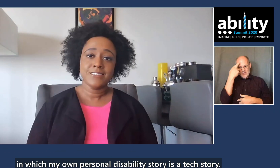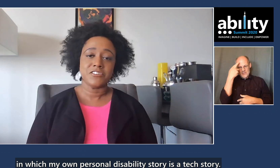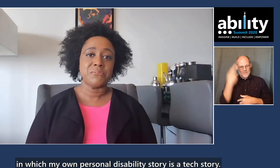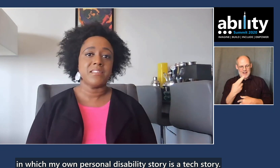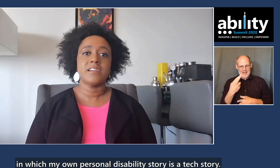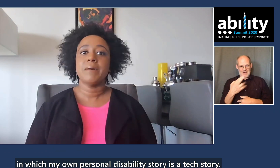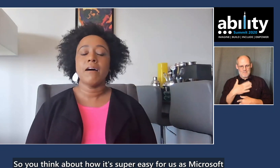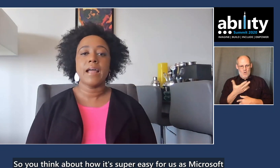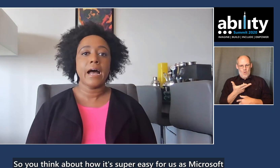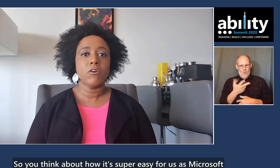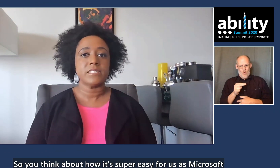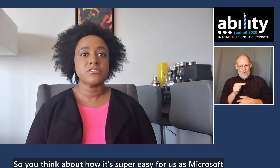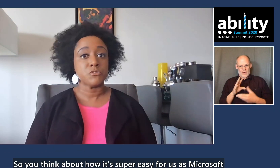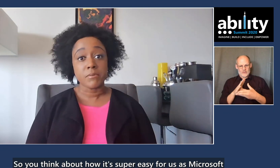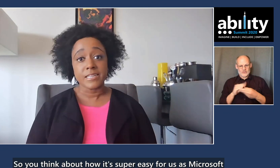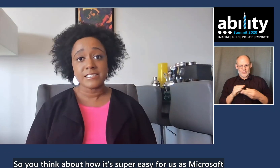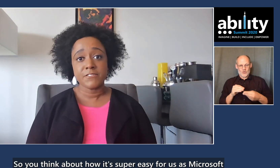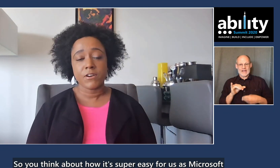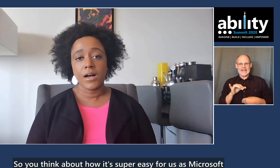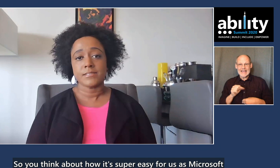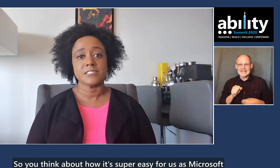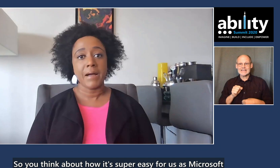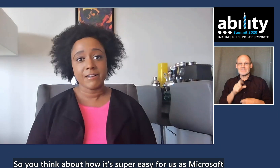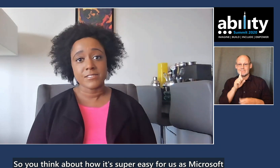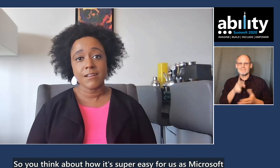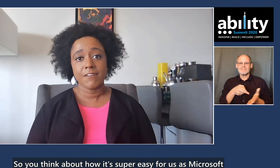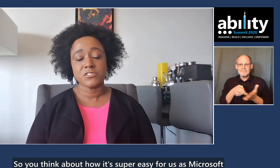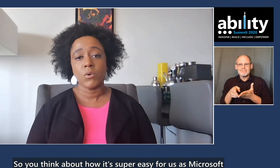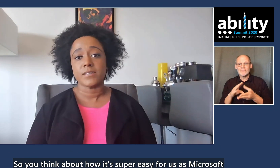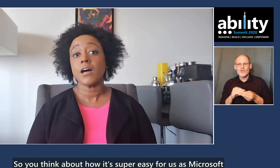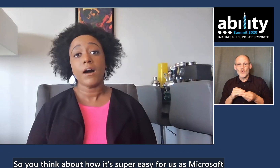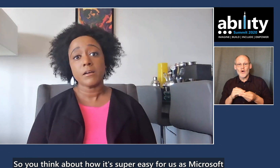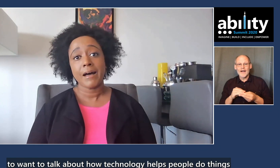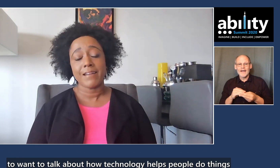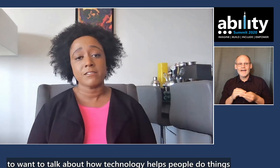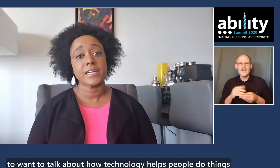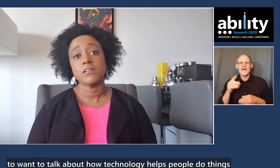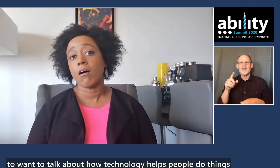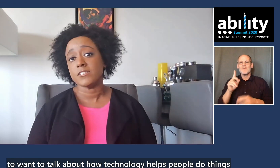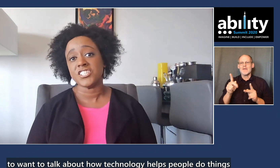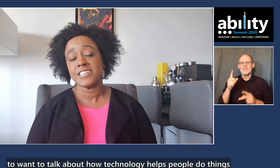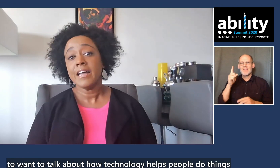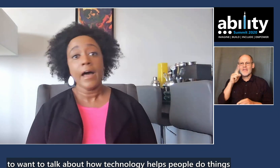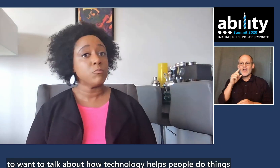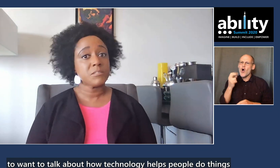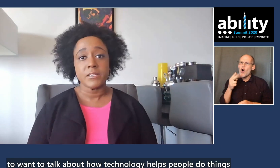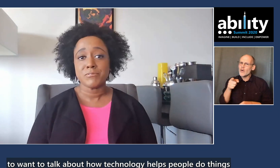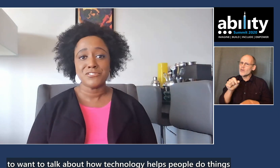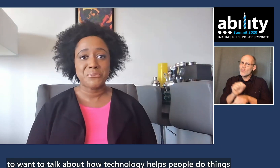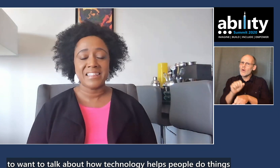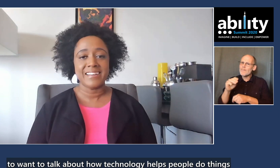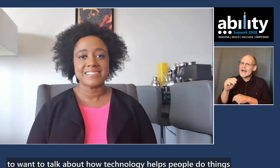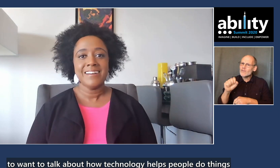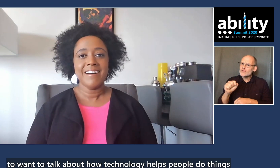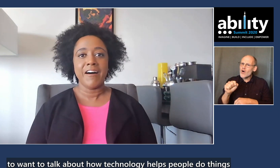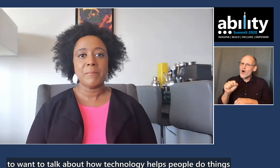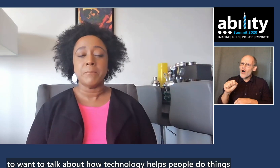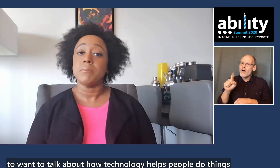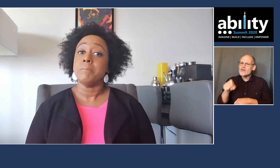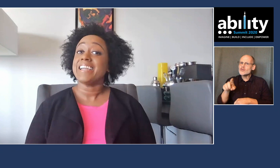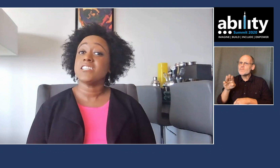story. So you think about how it's super easy for us as Microsoft to want to talk about how technology helps people do